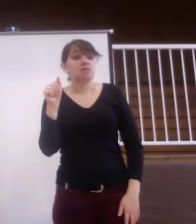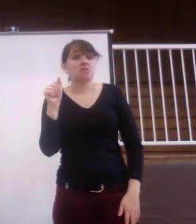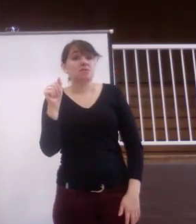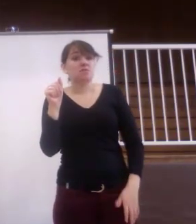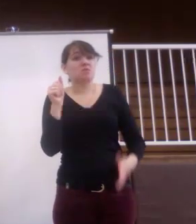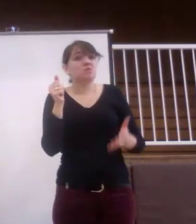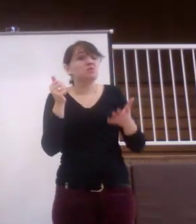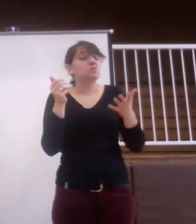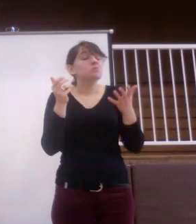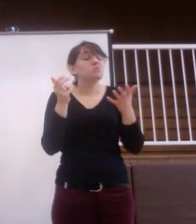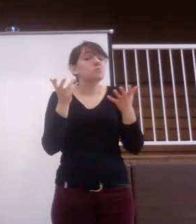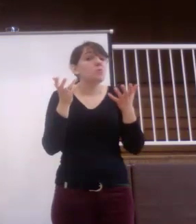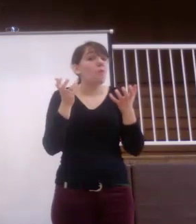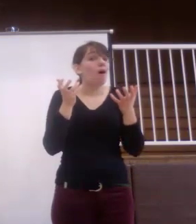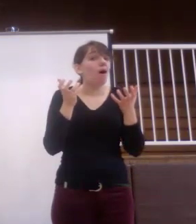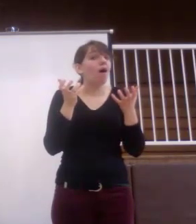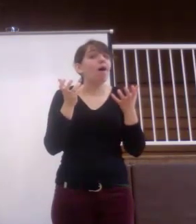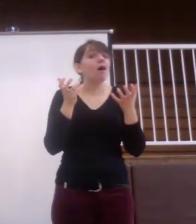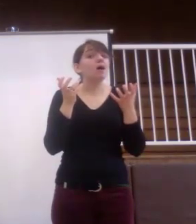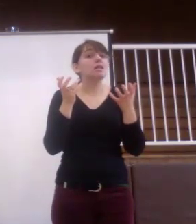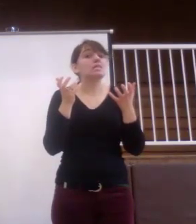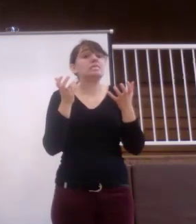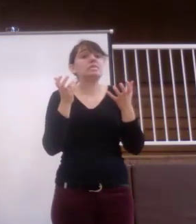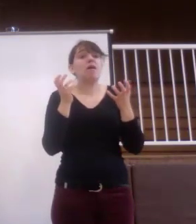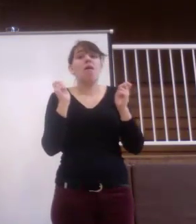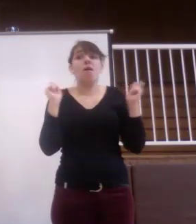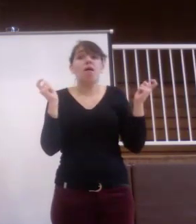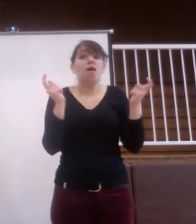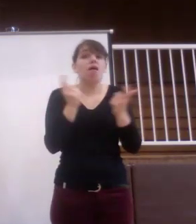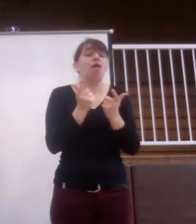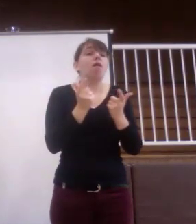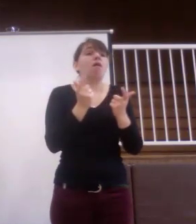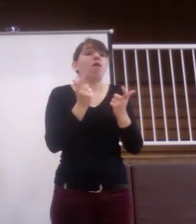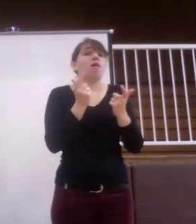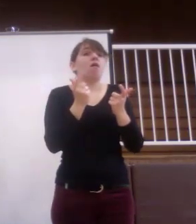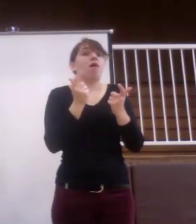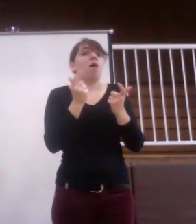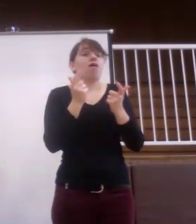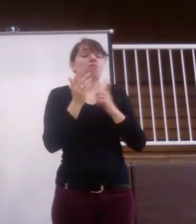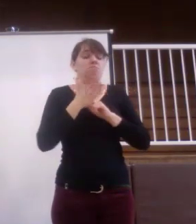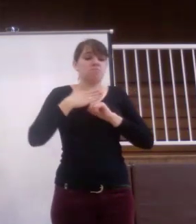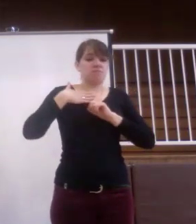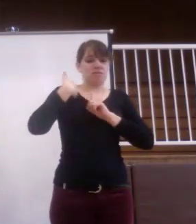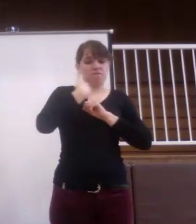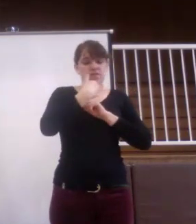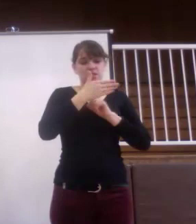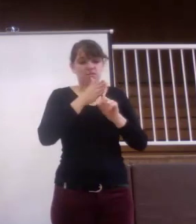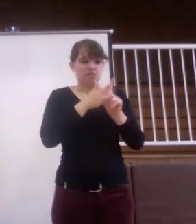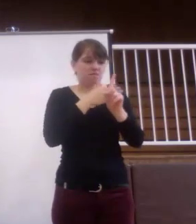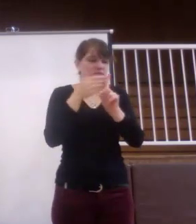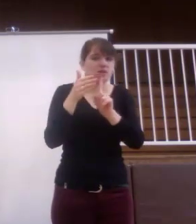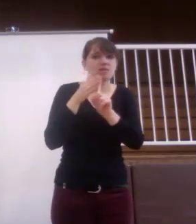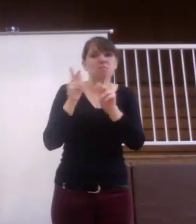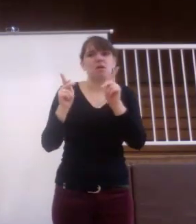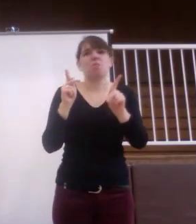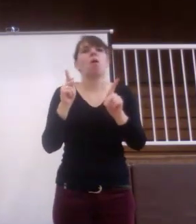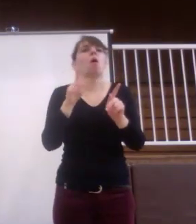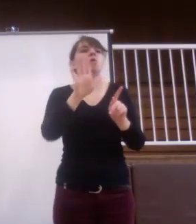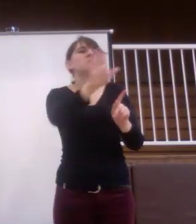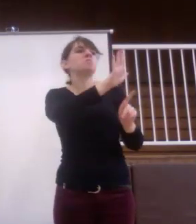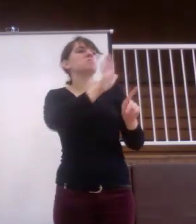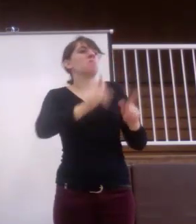to potentially be felt to believe that their lives may